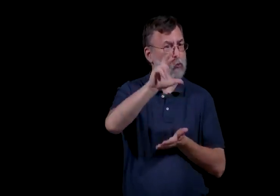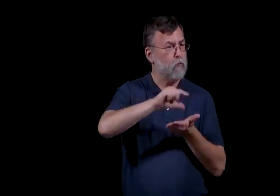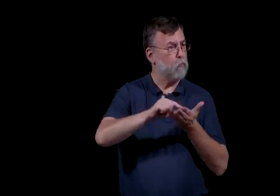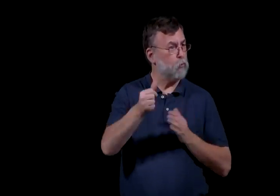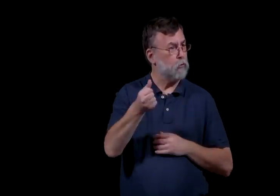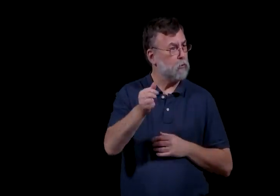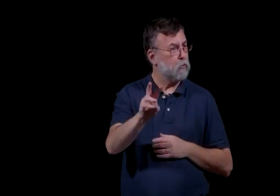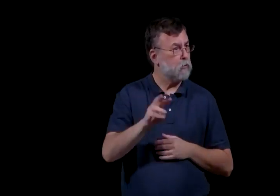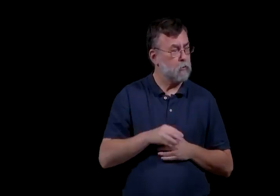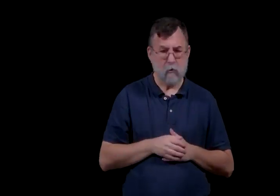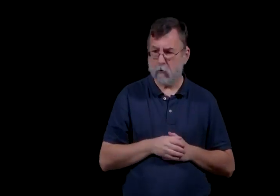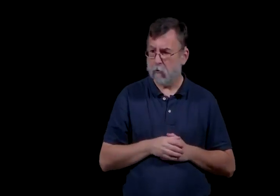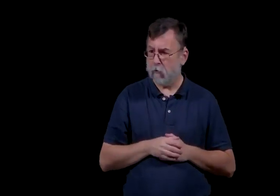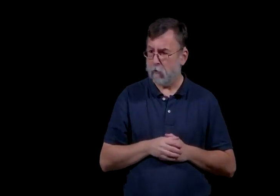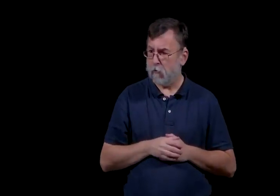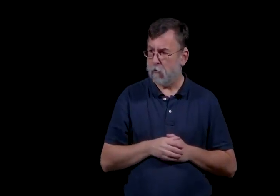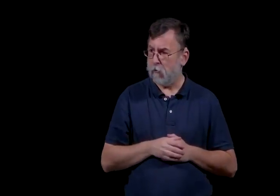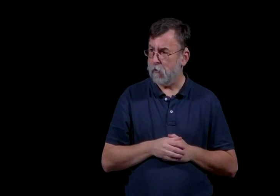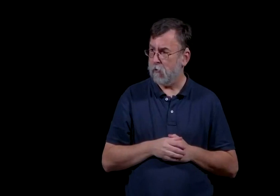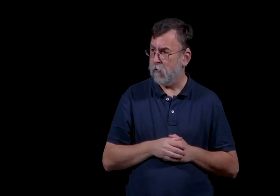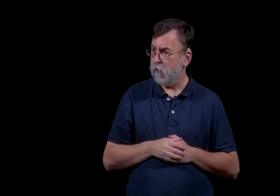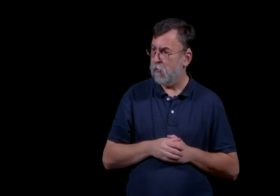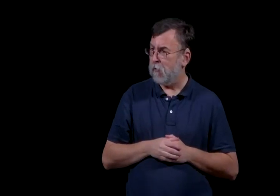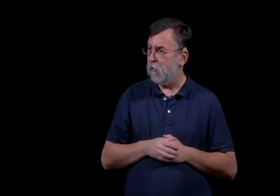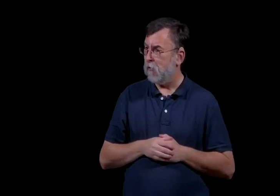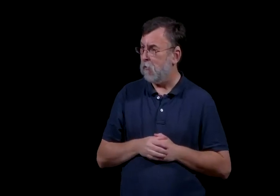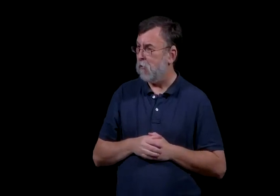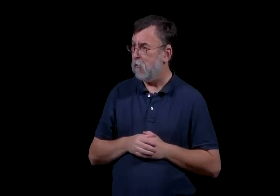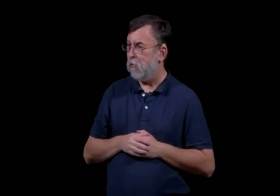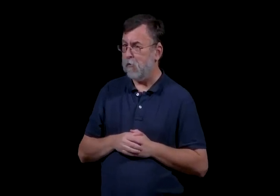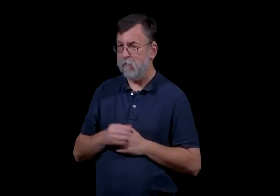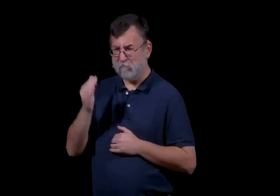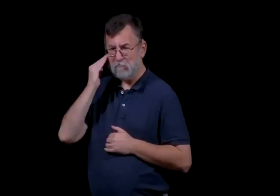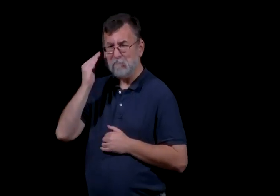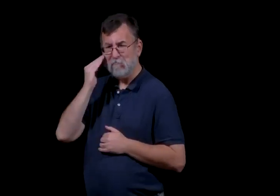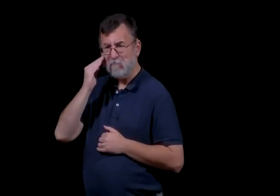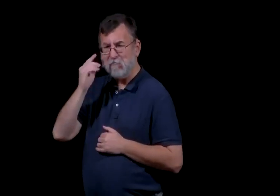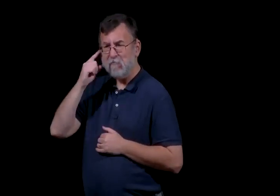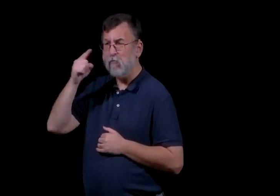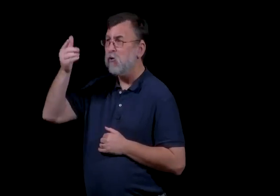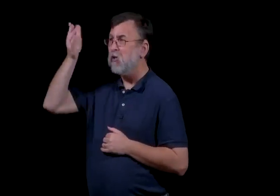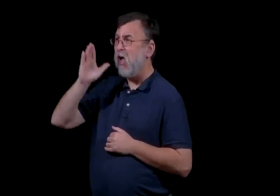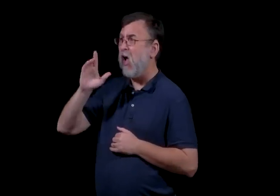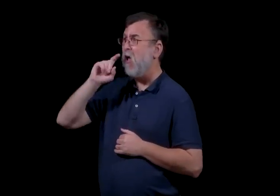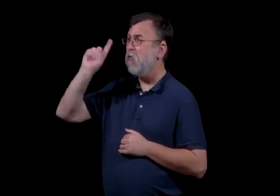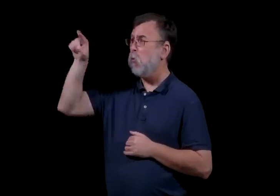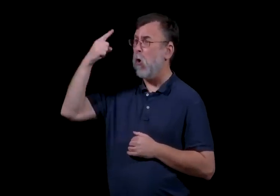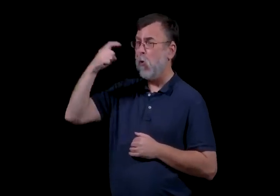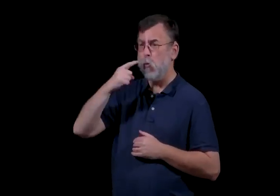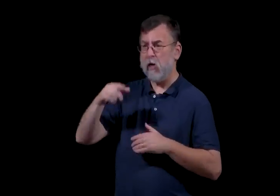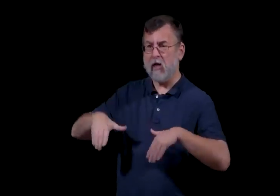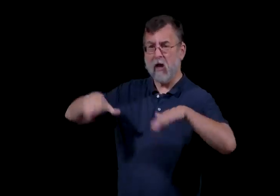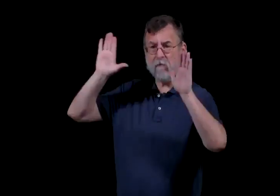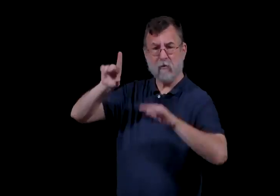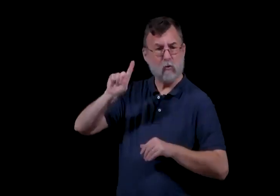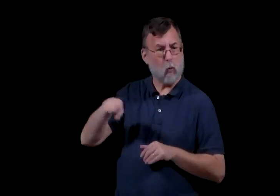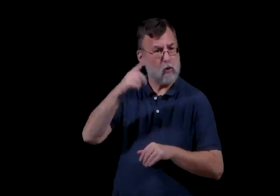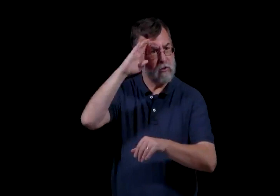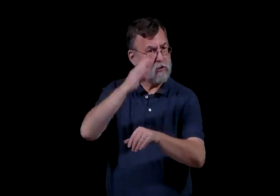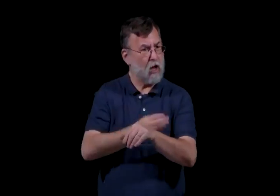And many of you know that our very famous verse, John 3:16. We're all familiar with that verse. God so loved the